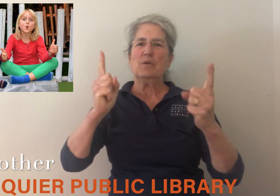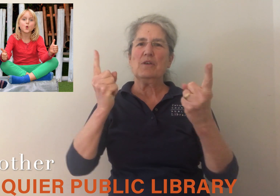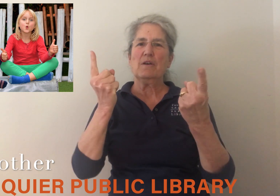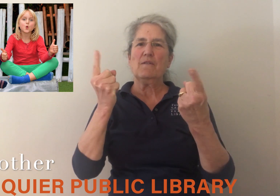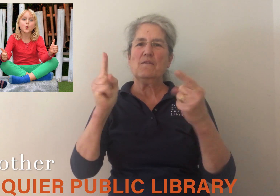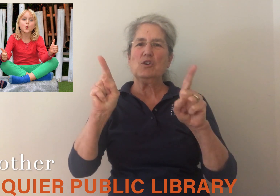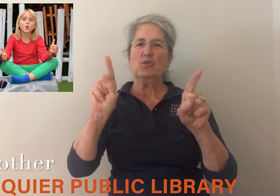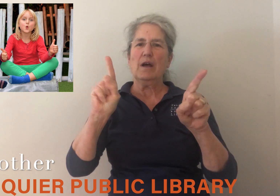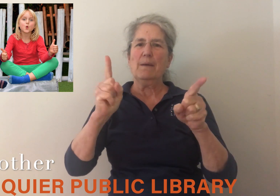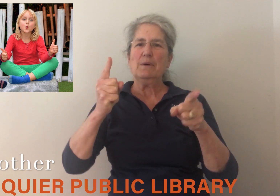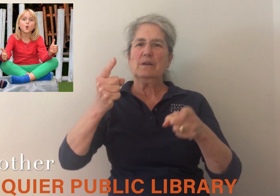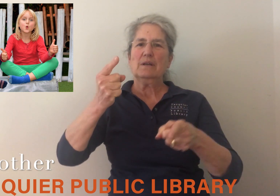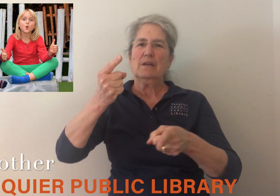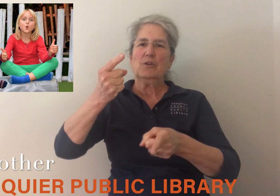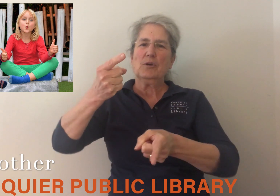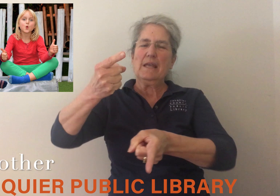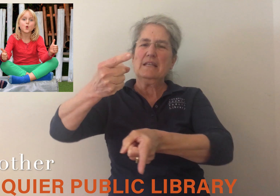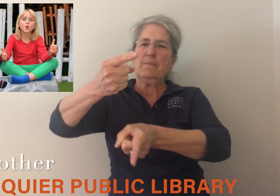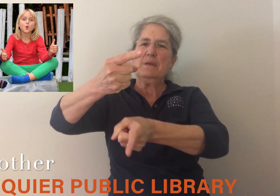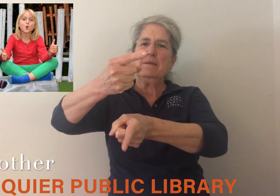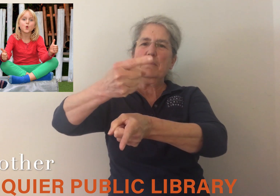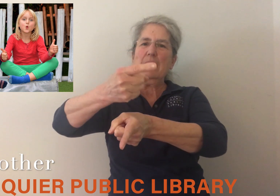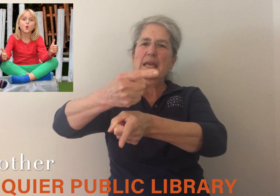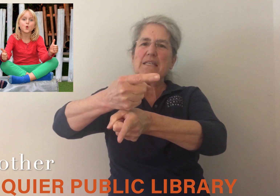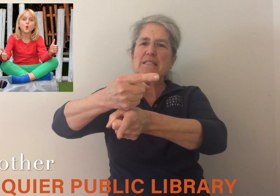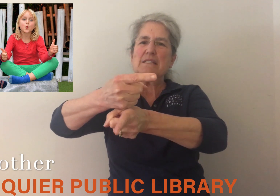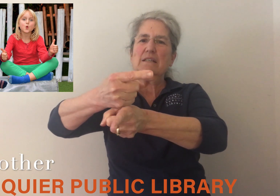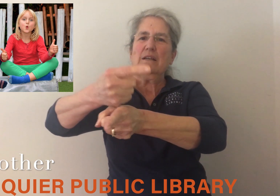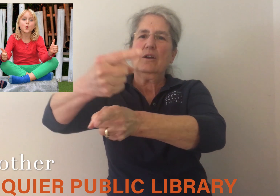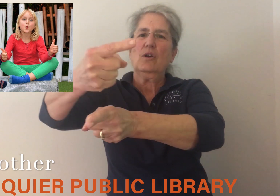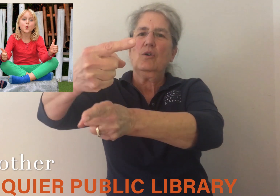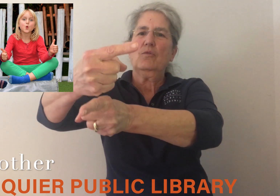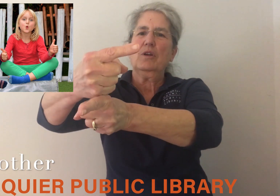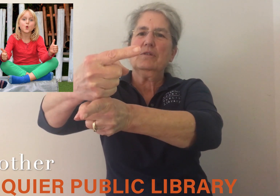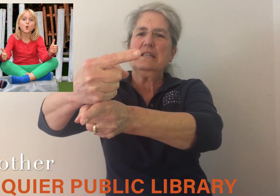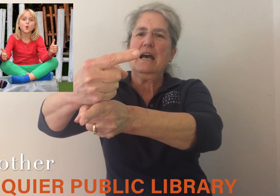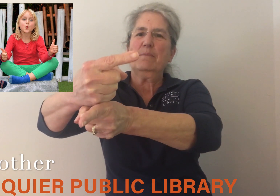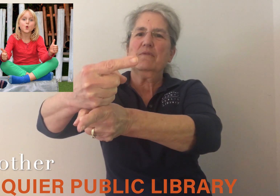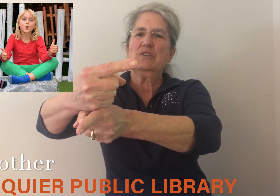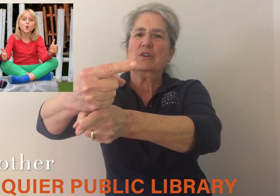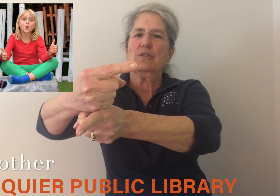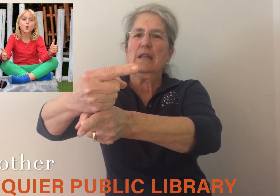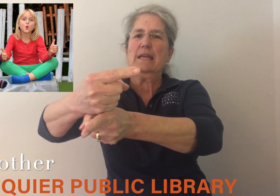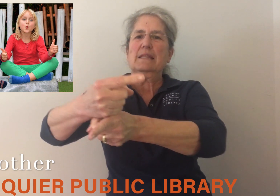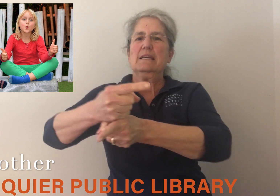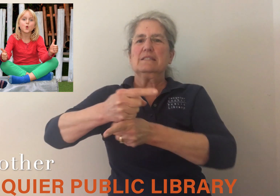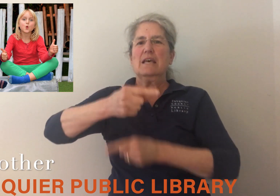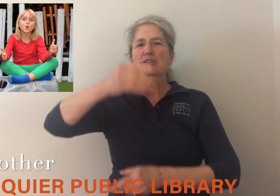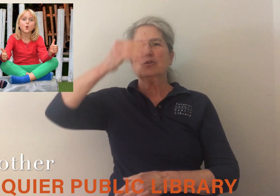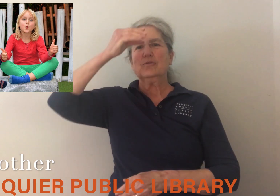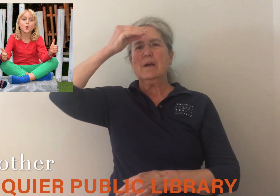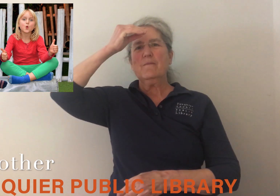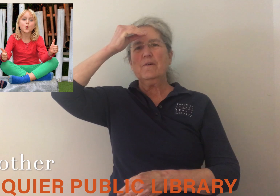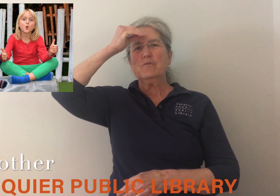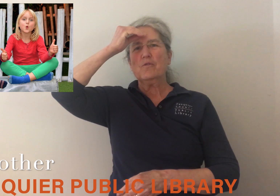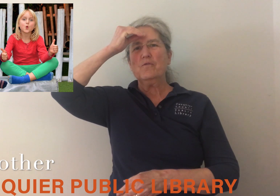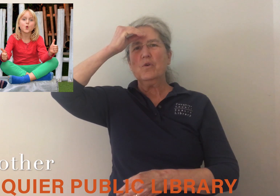a finger up. They're going to end up being placed right on top of each other like this. So you'll come from the